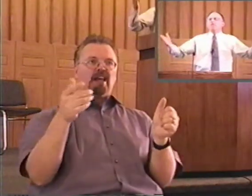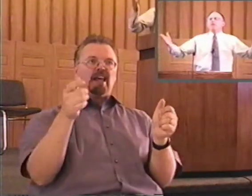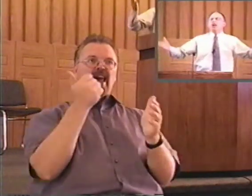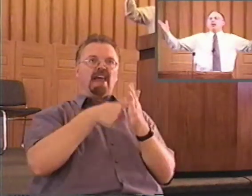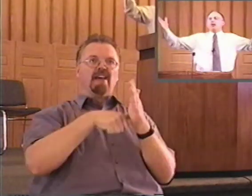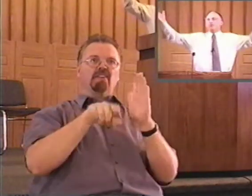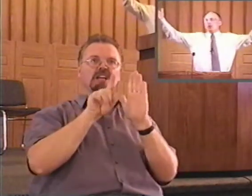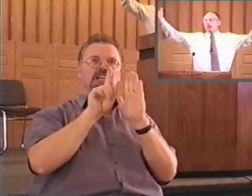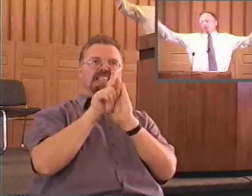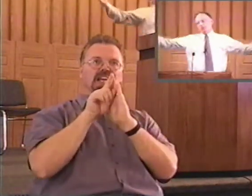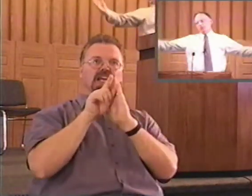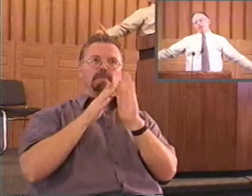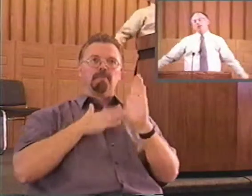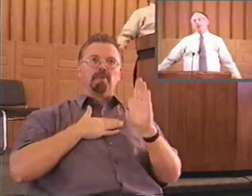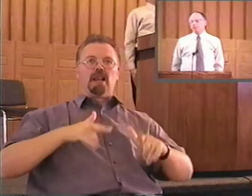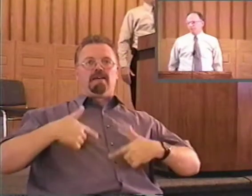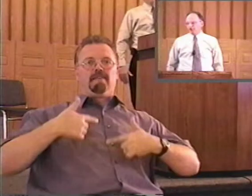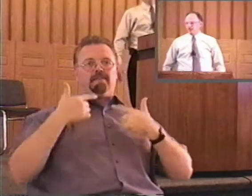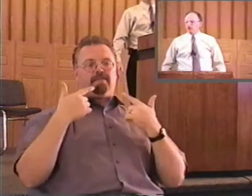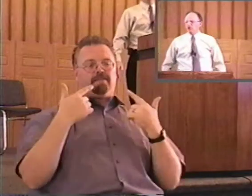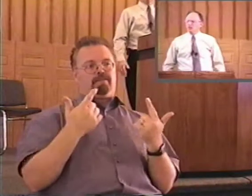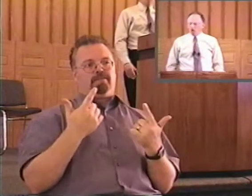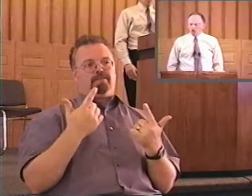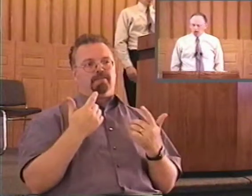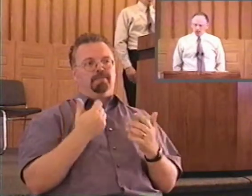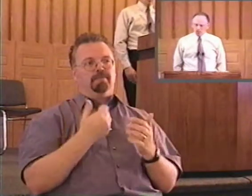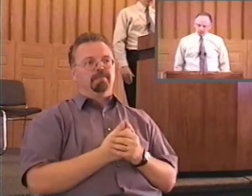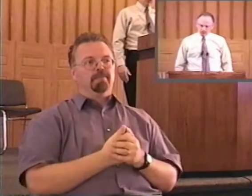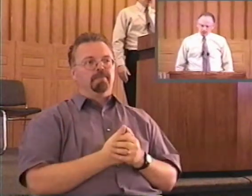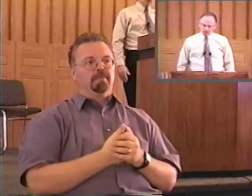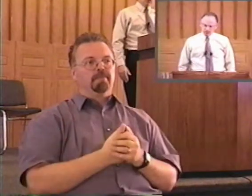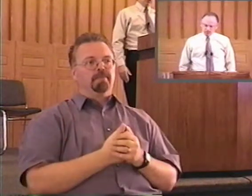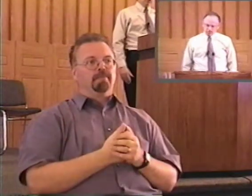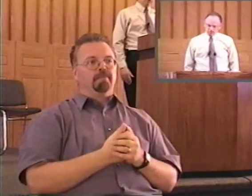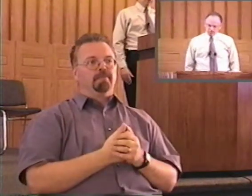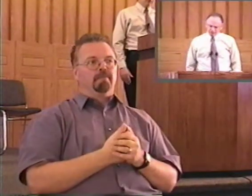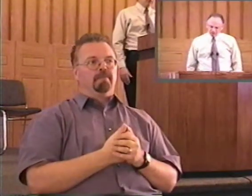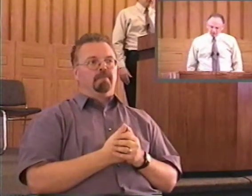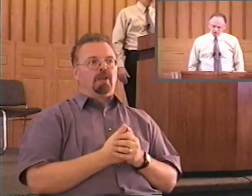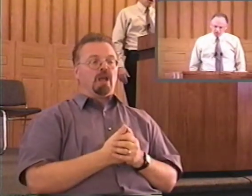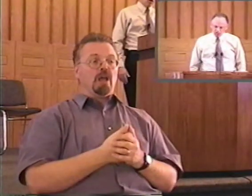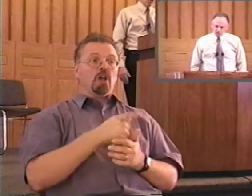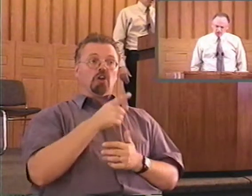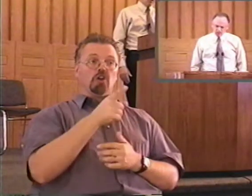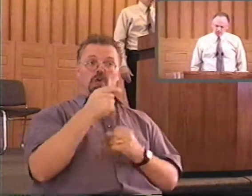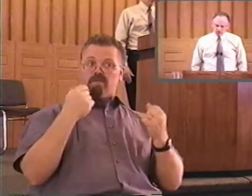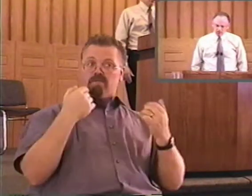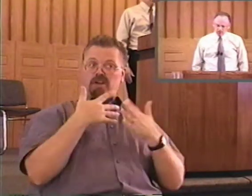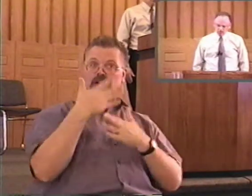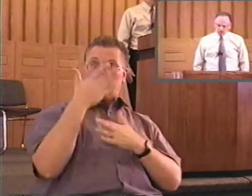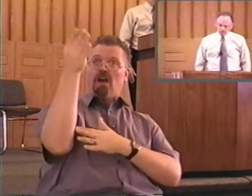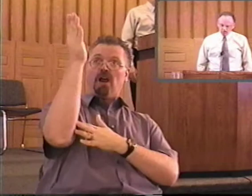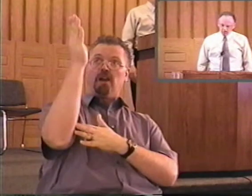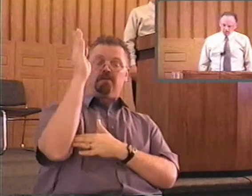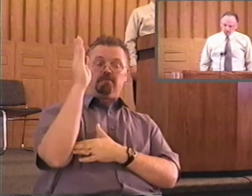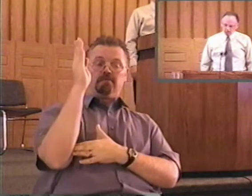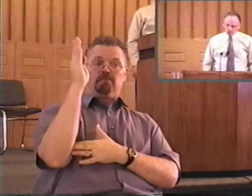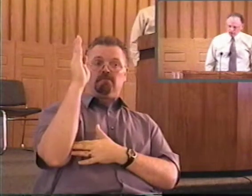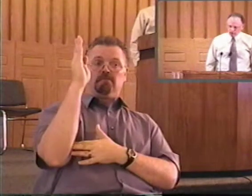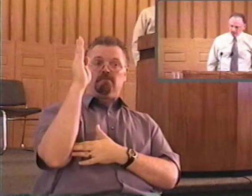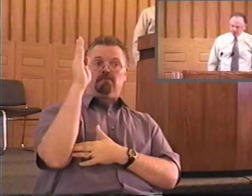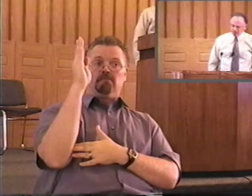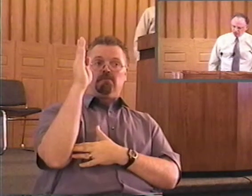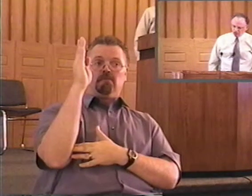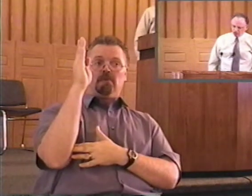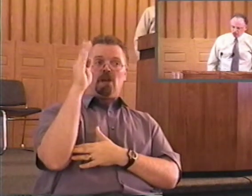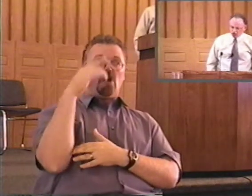second of my life? That's what it means. God. Do you fear God?